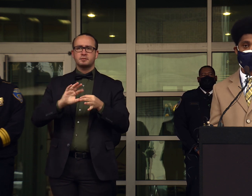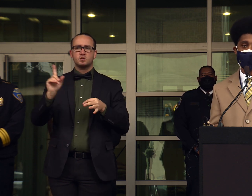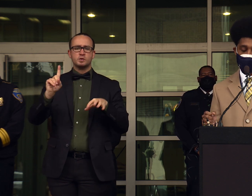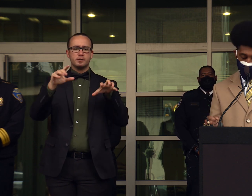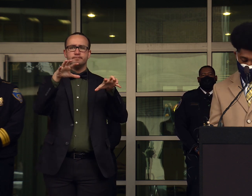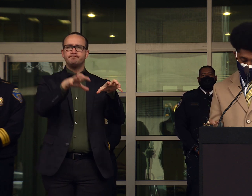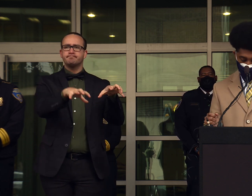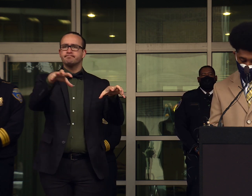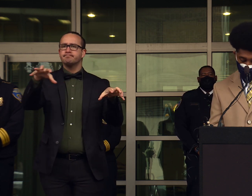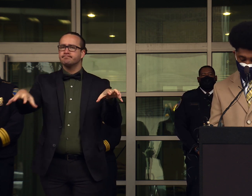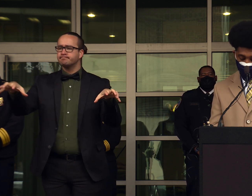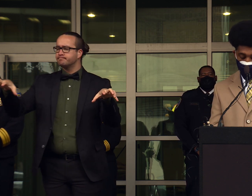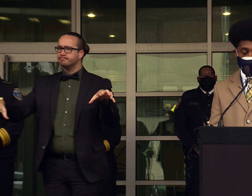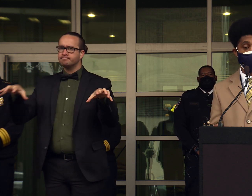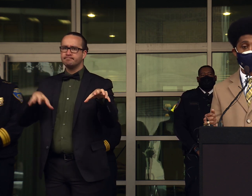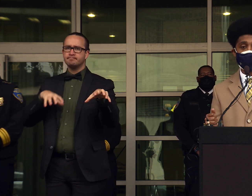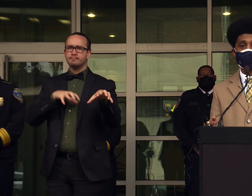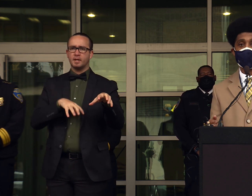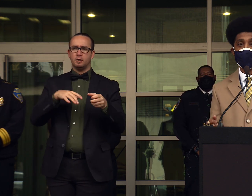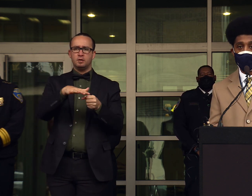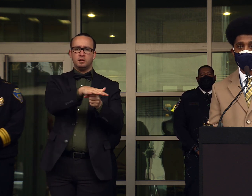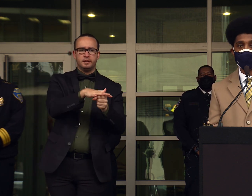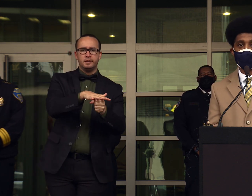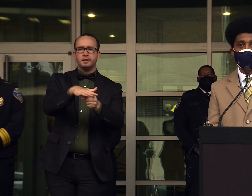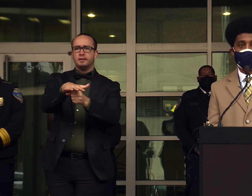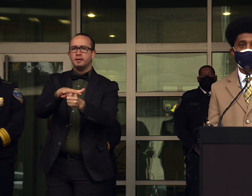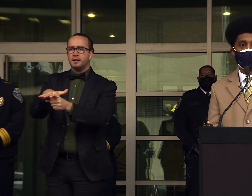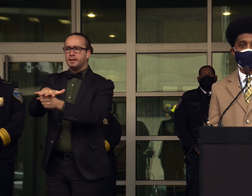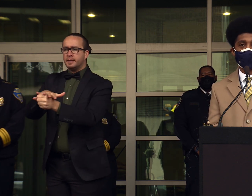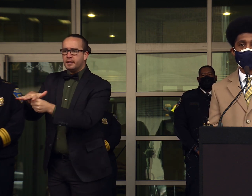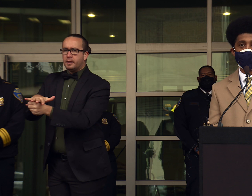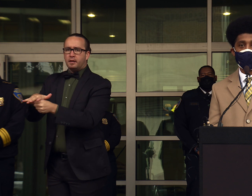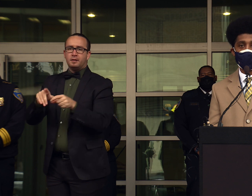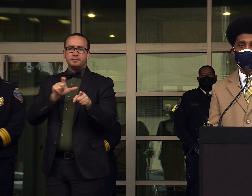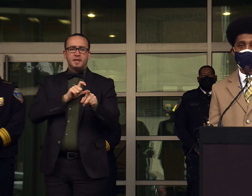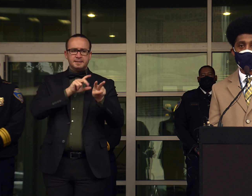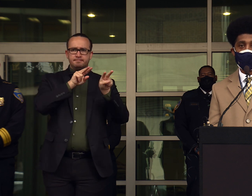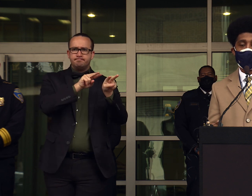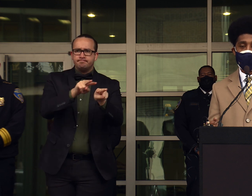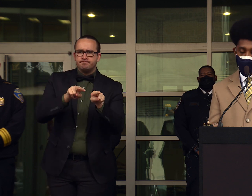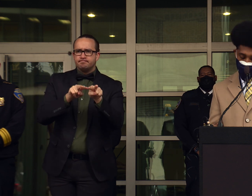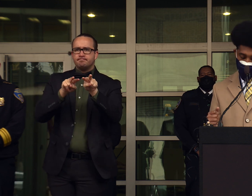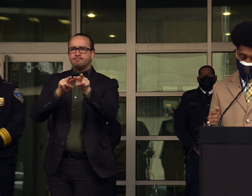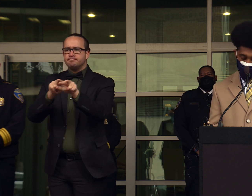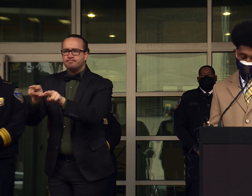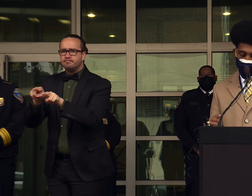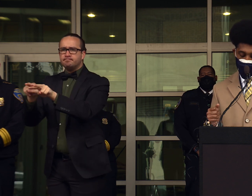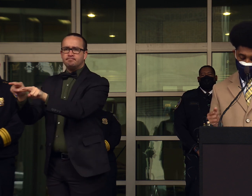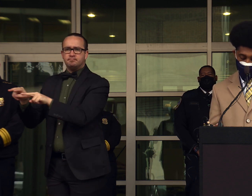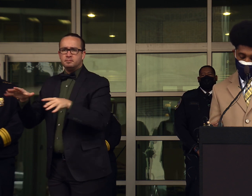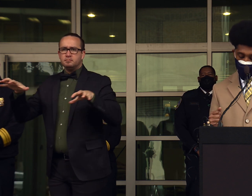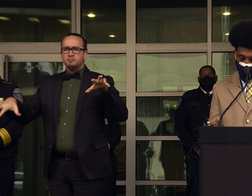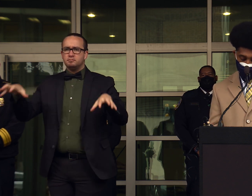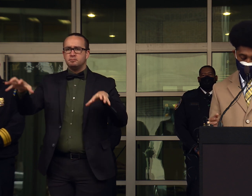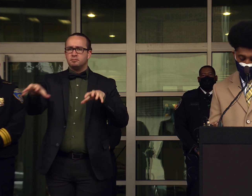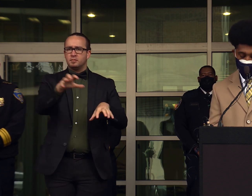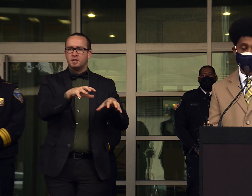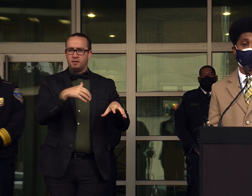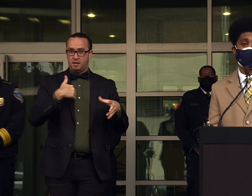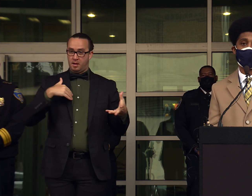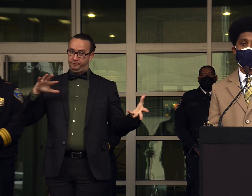are focused and deployed. When I took office, the city of Baltimore had